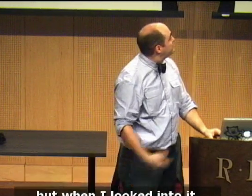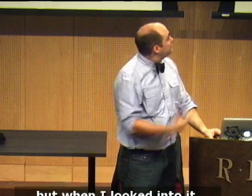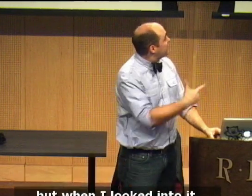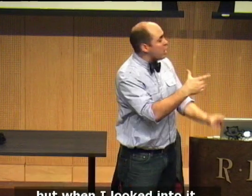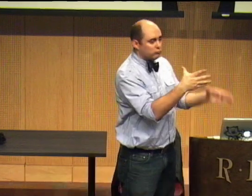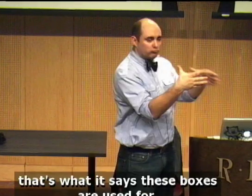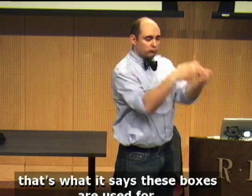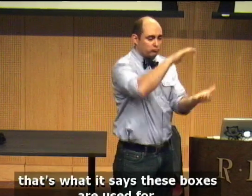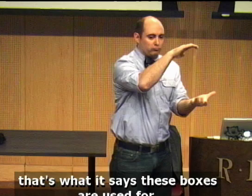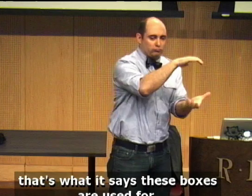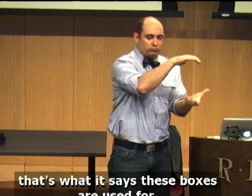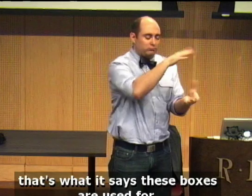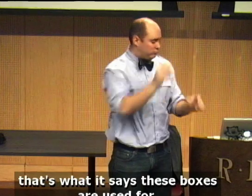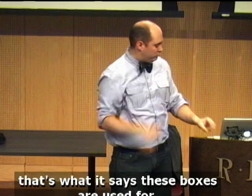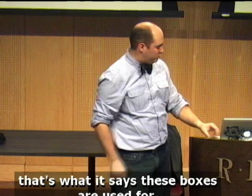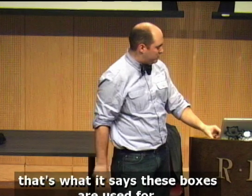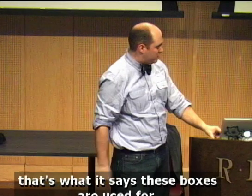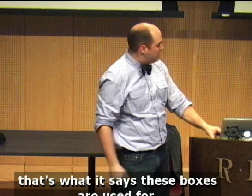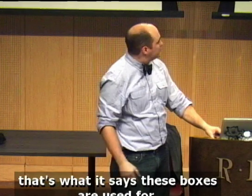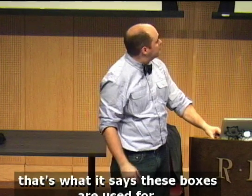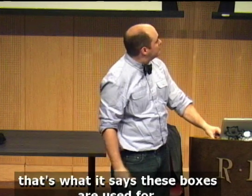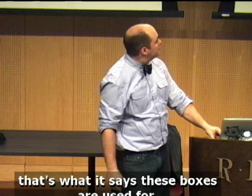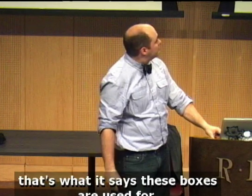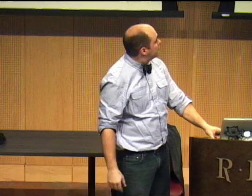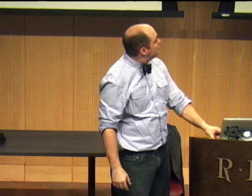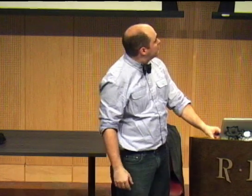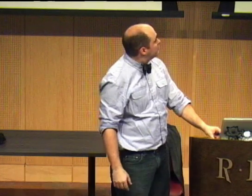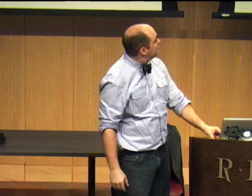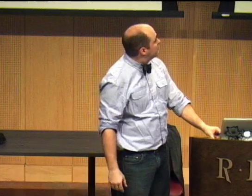into it, that's what it said these boxes are used for.